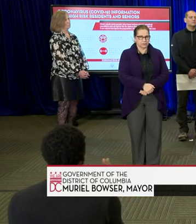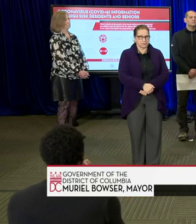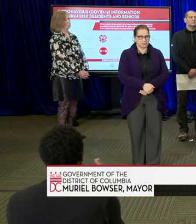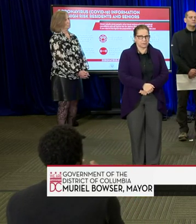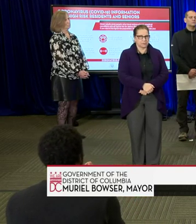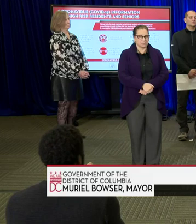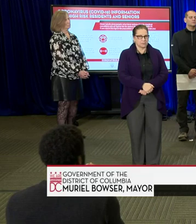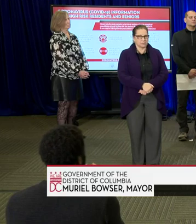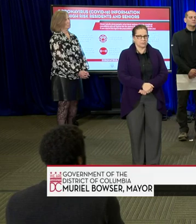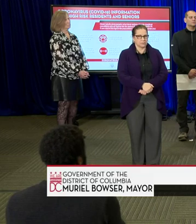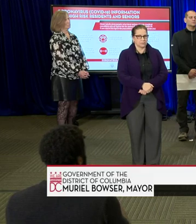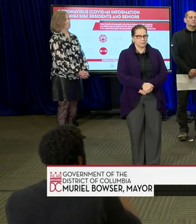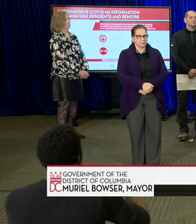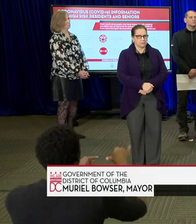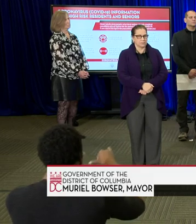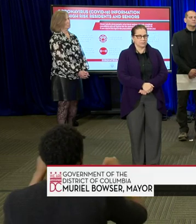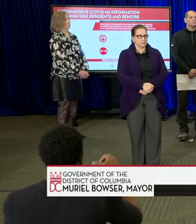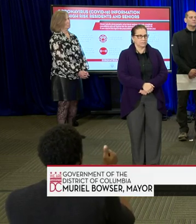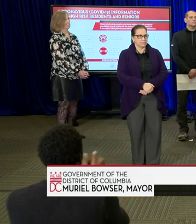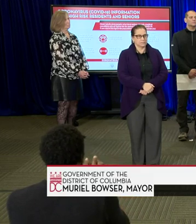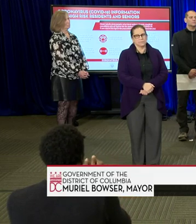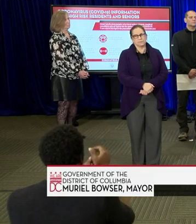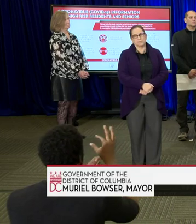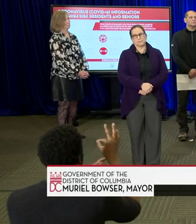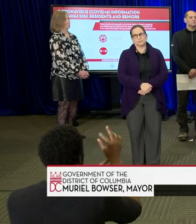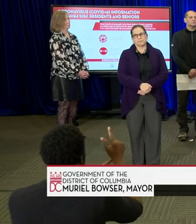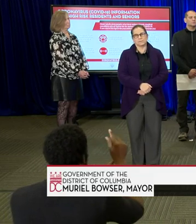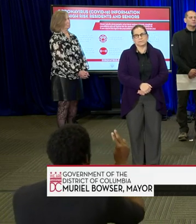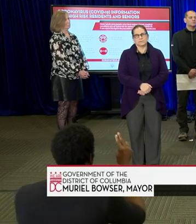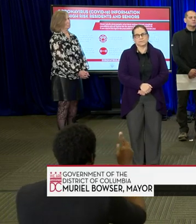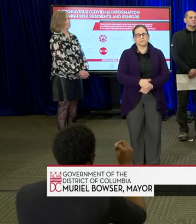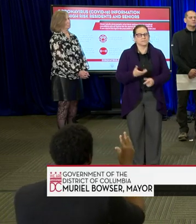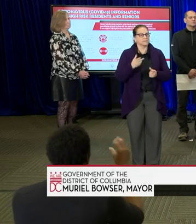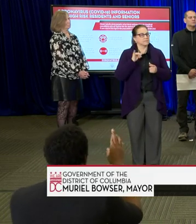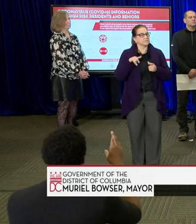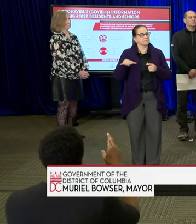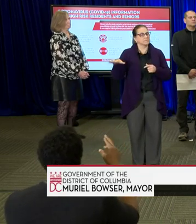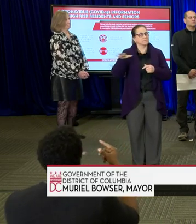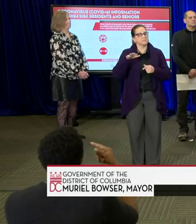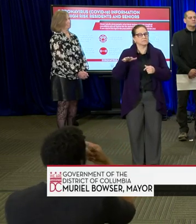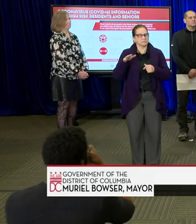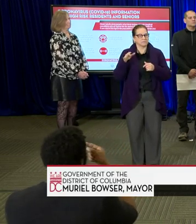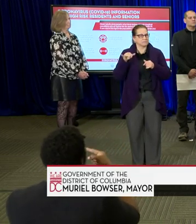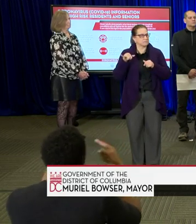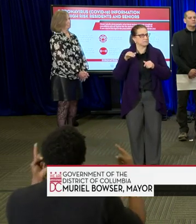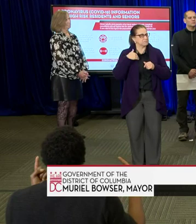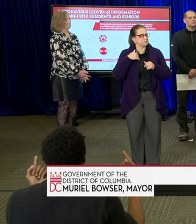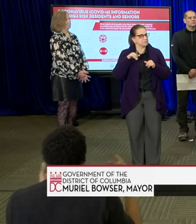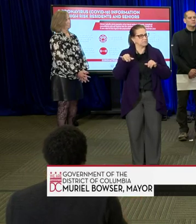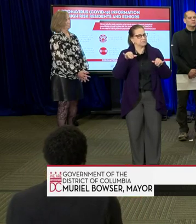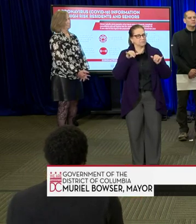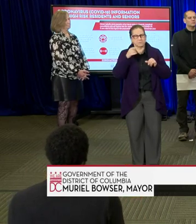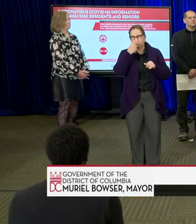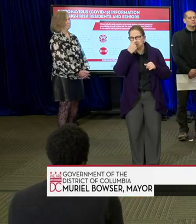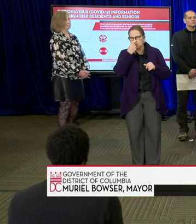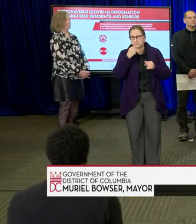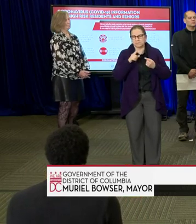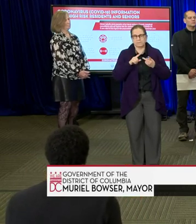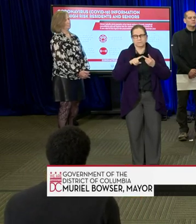flus and allergies. So, and again, that may change tomorrow or this evening, but that's what I have for you right now. And hopefully that gives some more